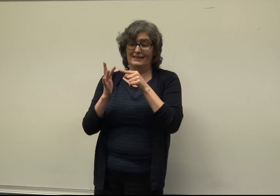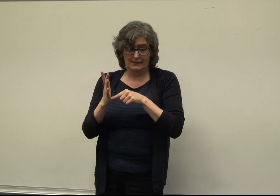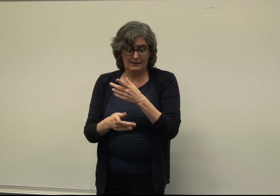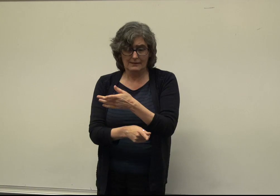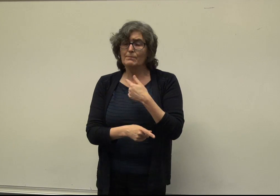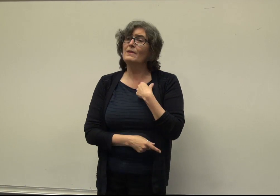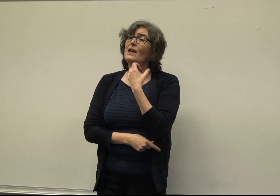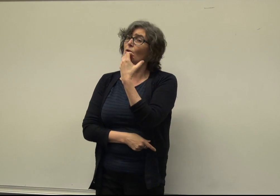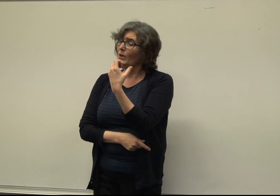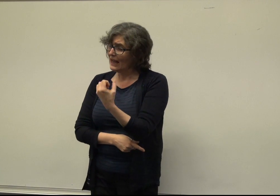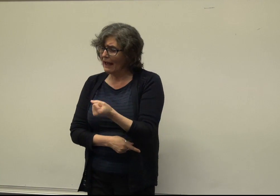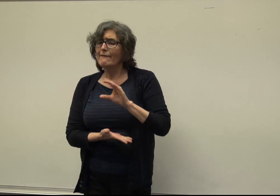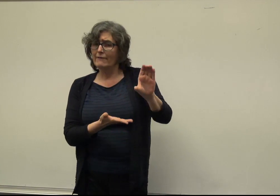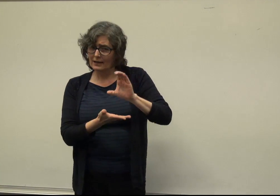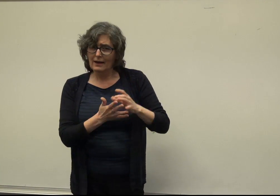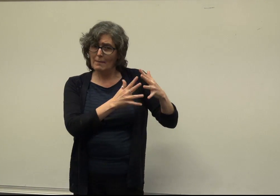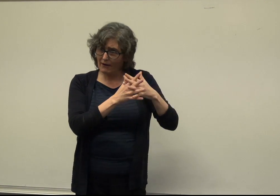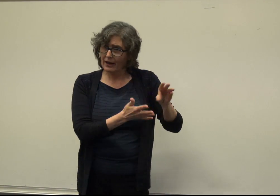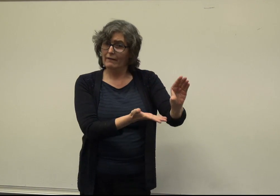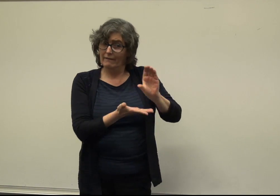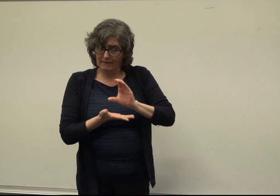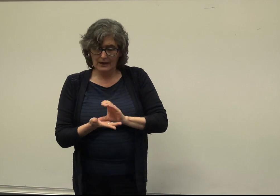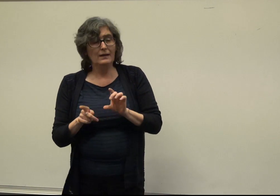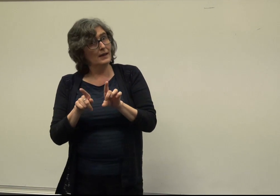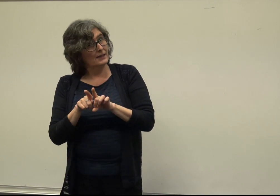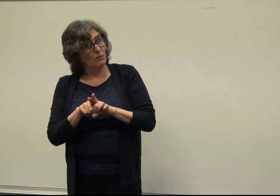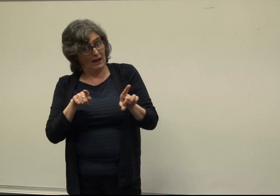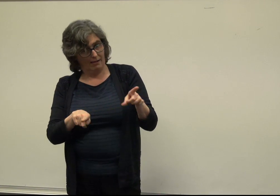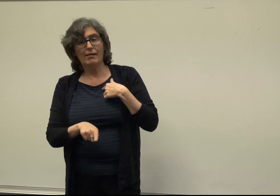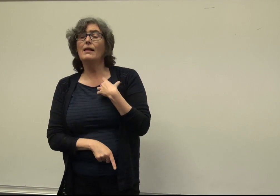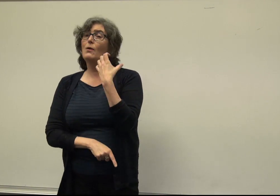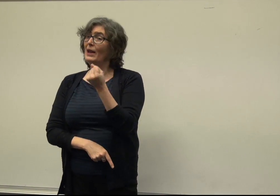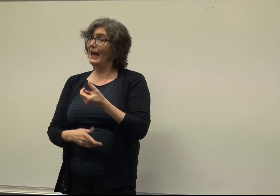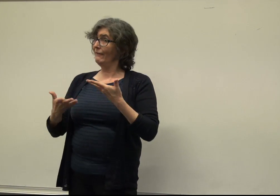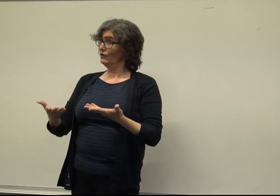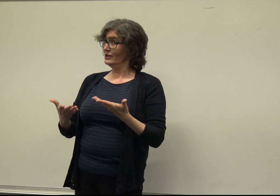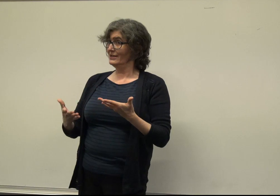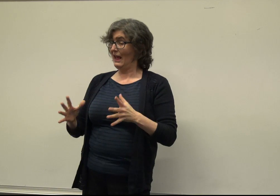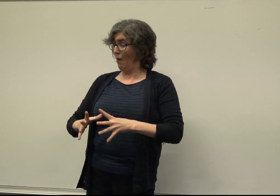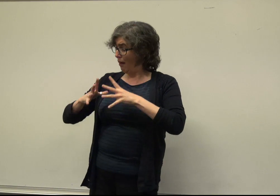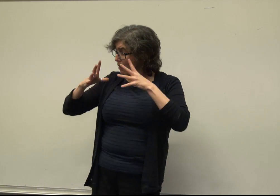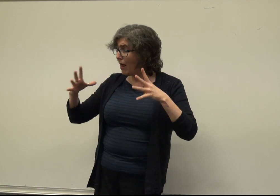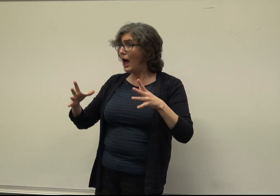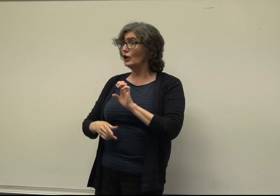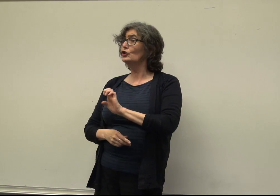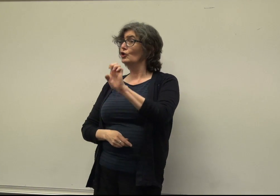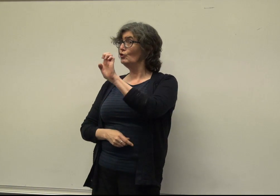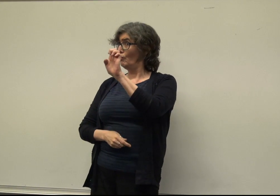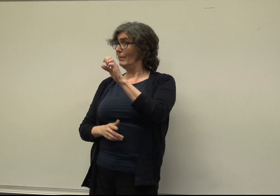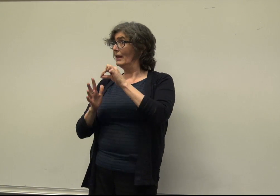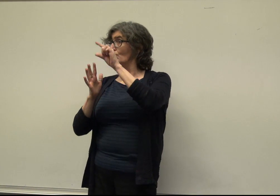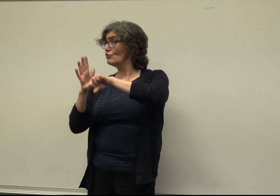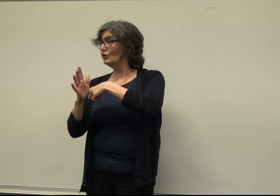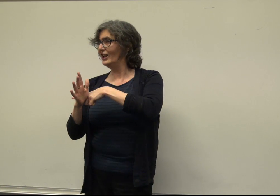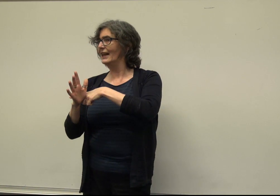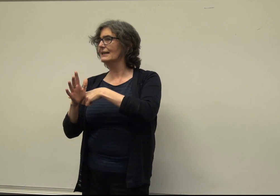the States. We have at the moment a large European project called ATHEME that involves